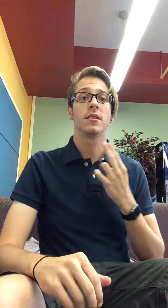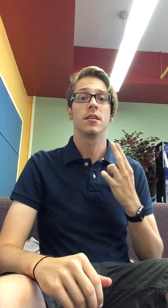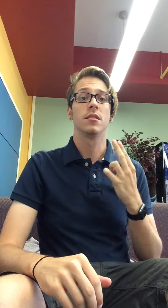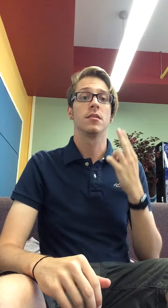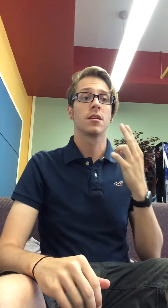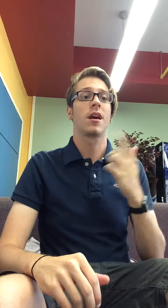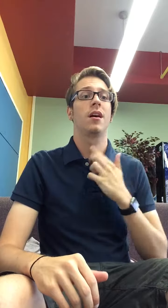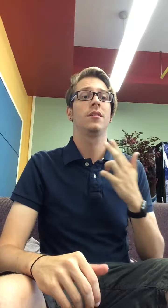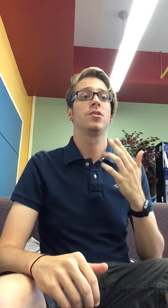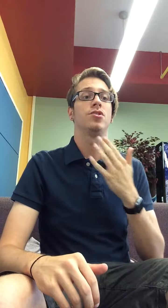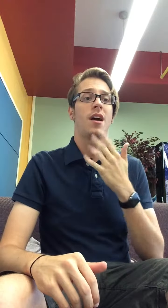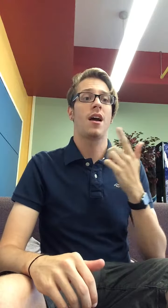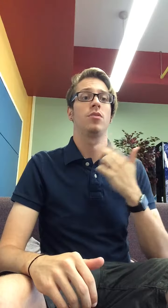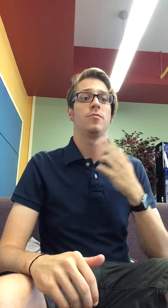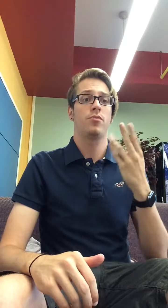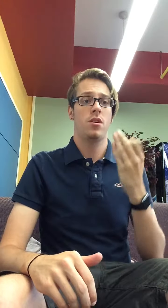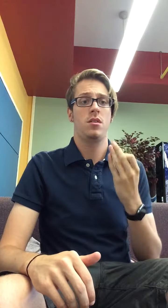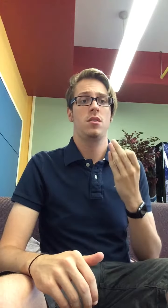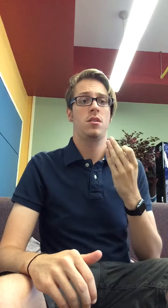This is college algebra,